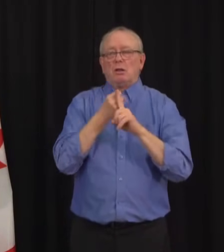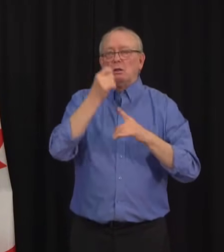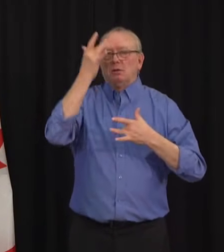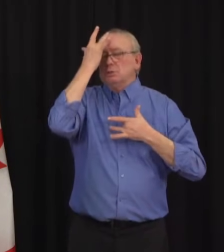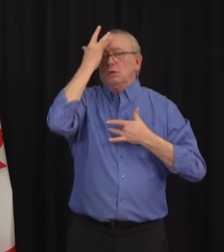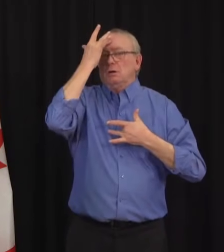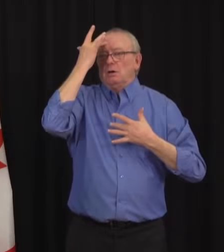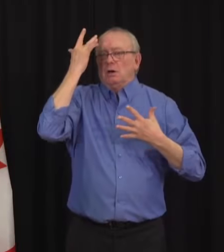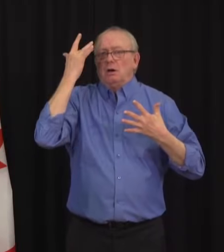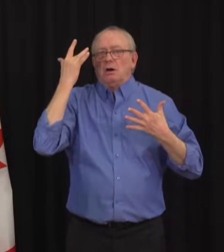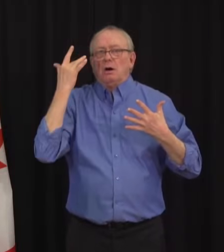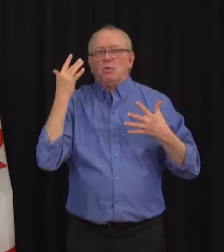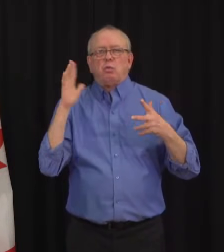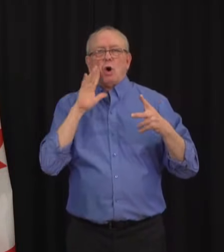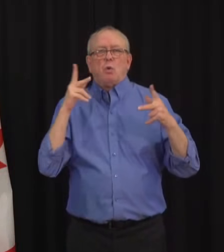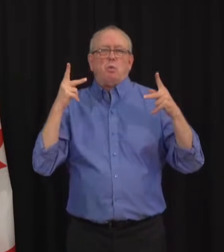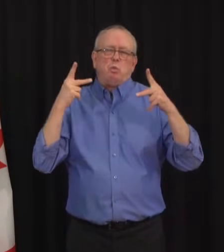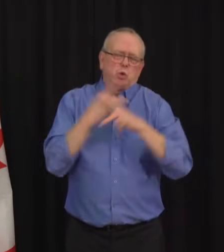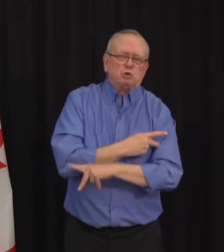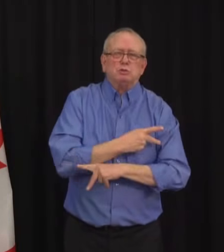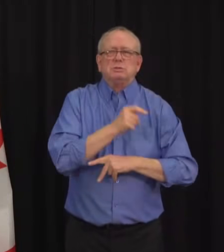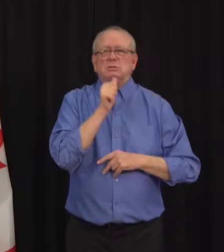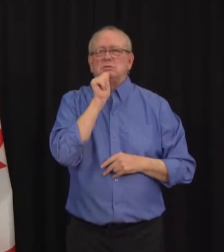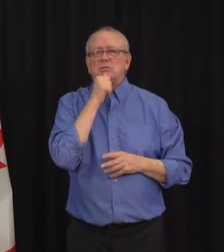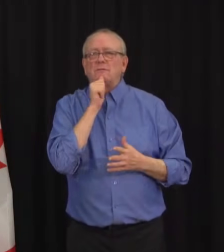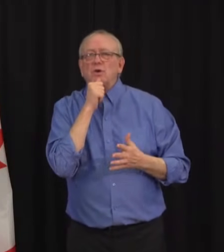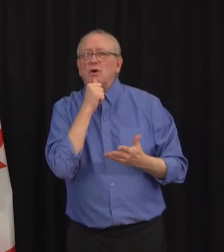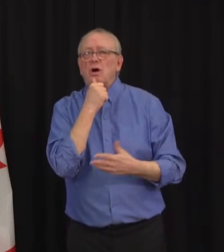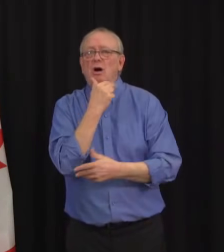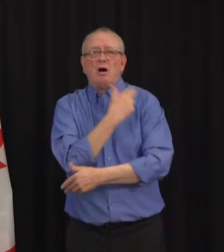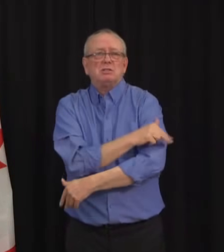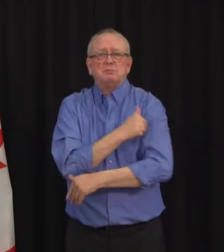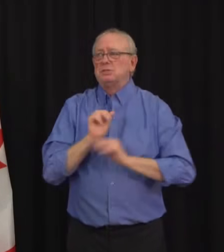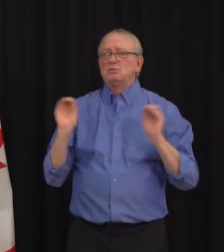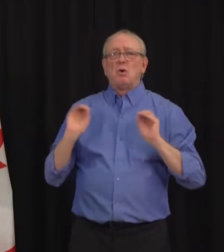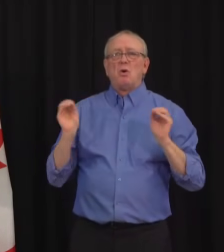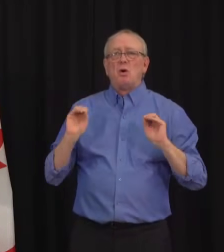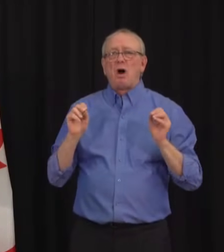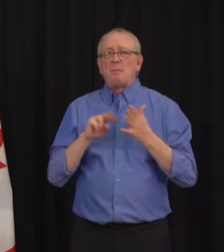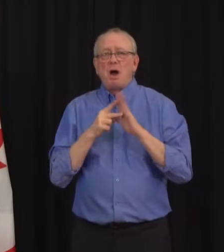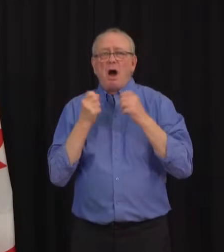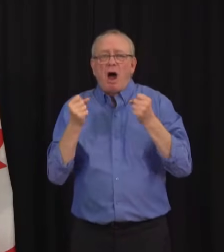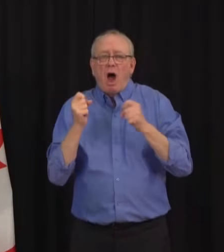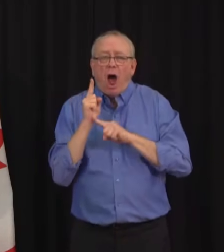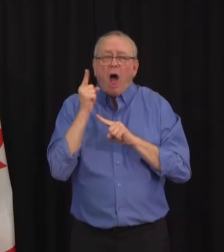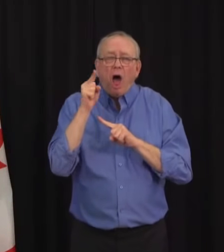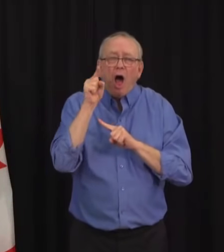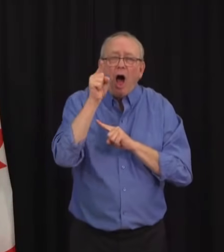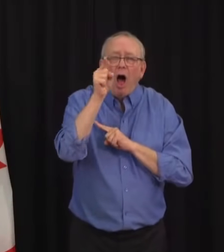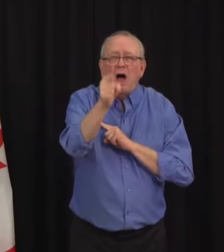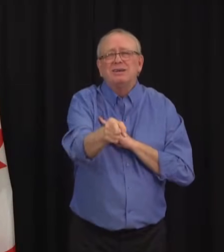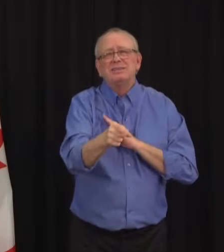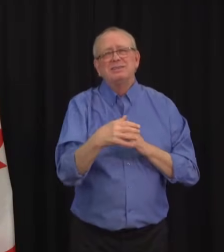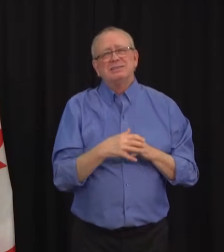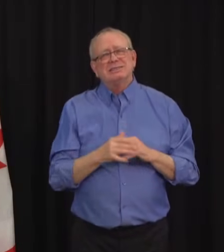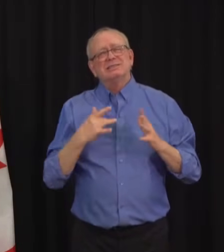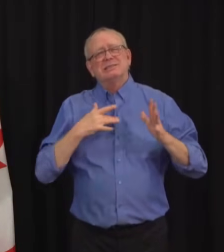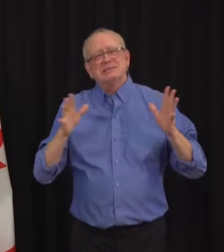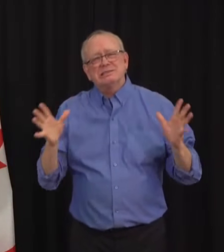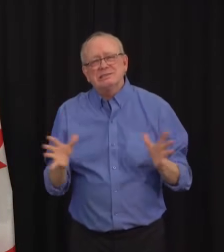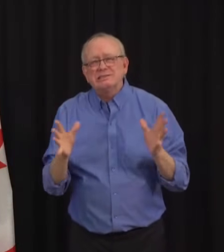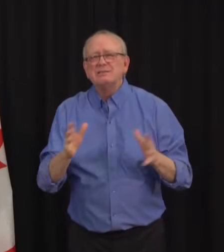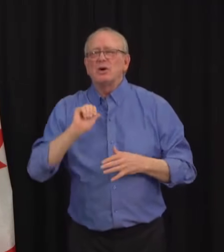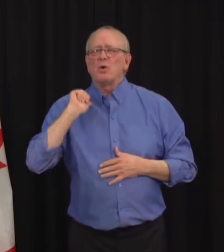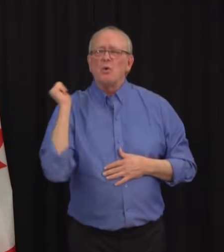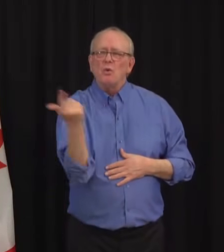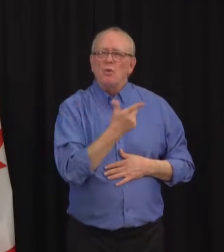why it's important that all Albertans, rural and urban, take COVID-19 seriously and do everything possible to limit the